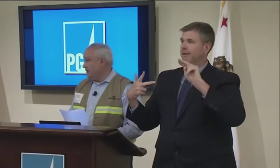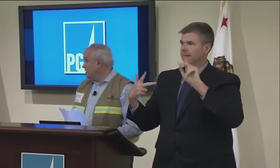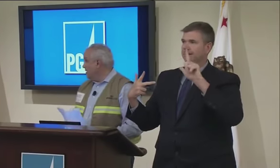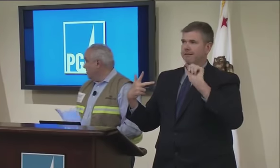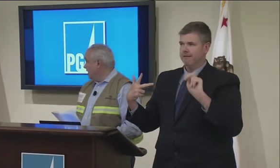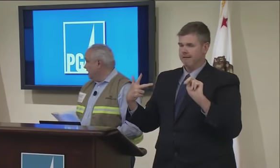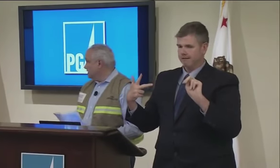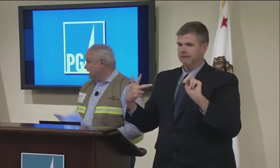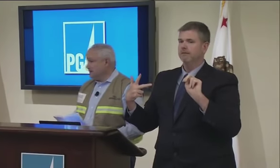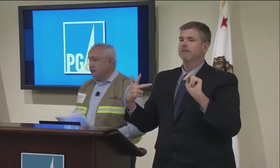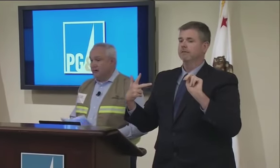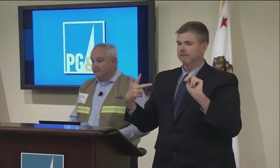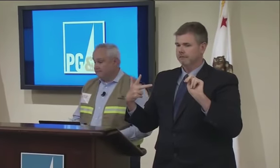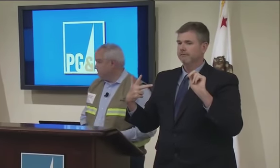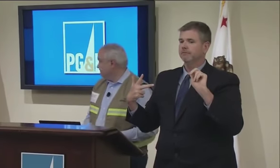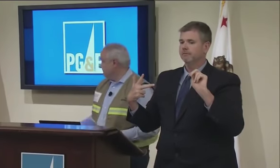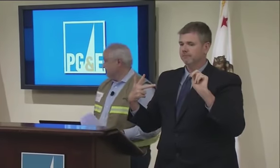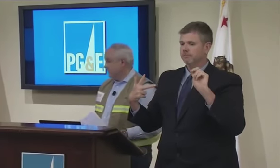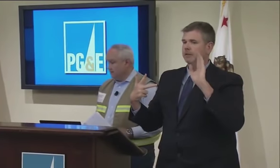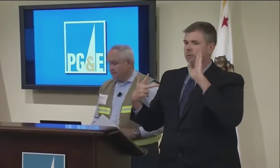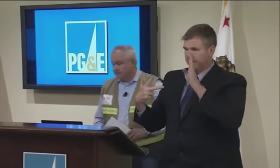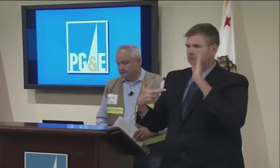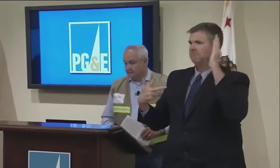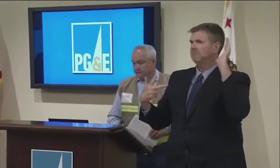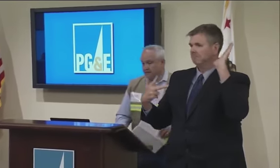with that, I'm going to ask Scott to come up.